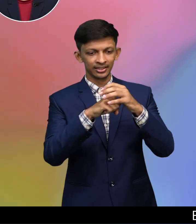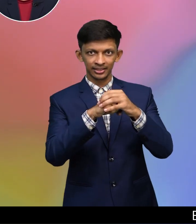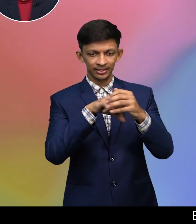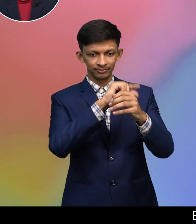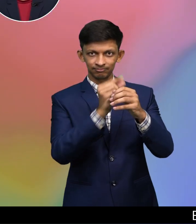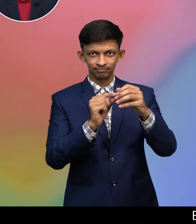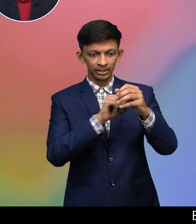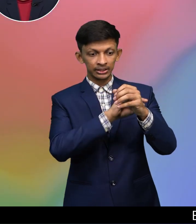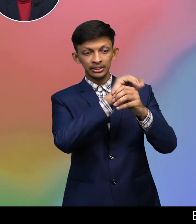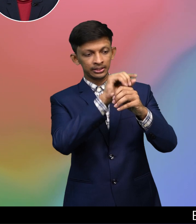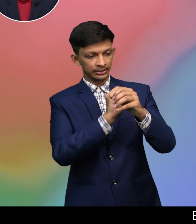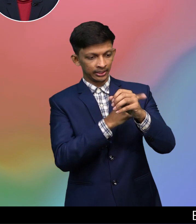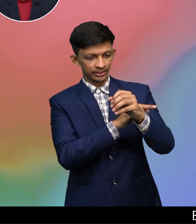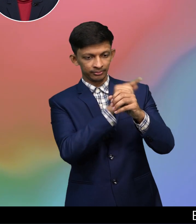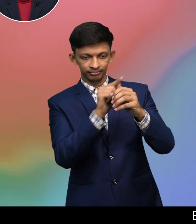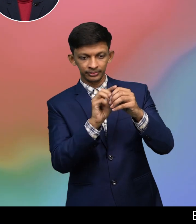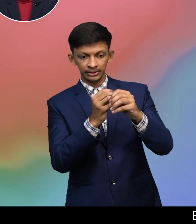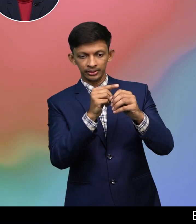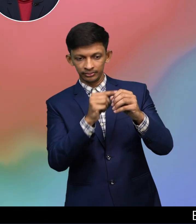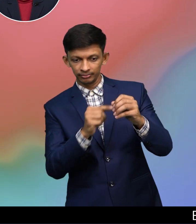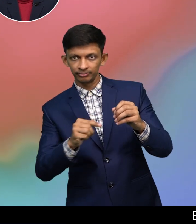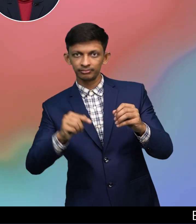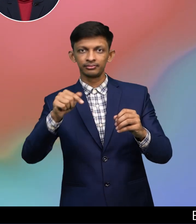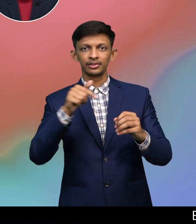glomerular filtration,